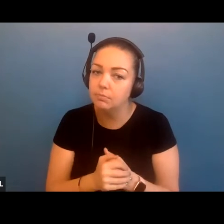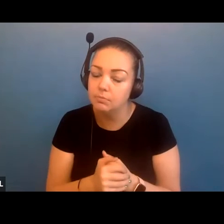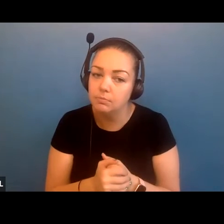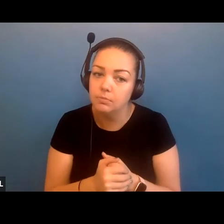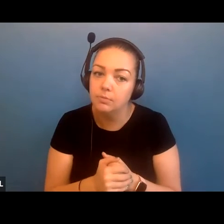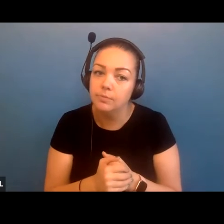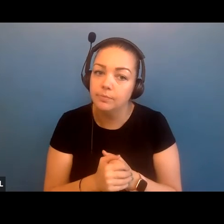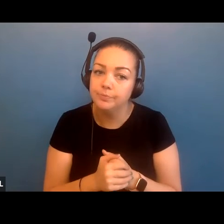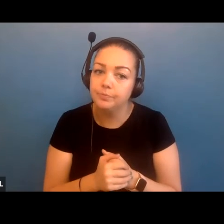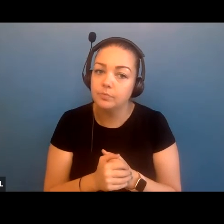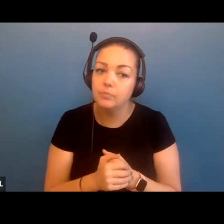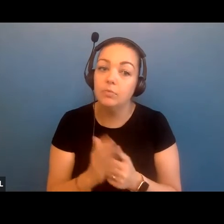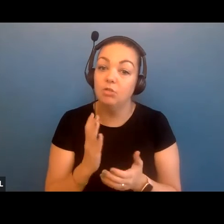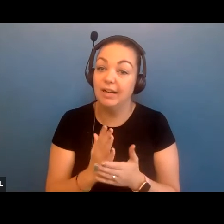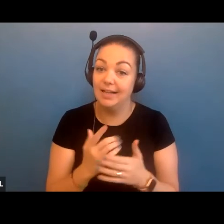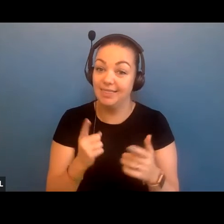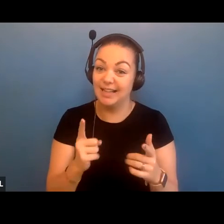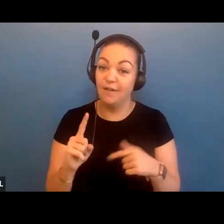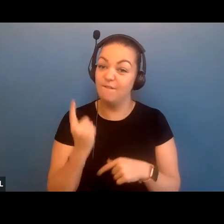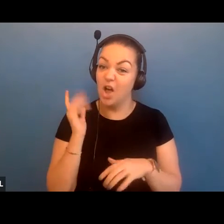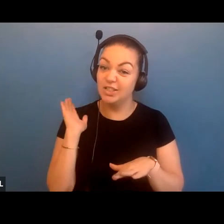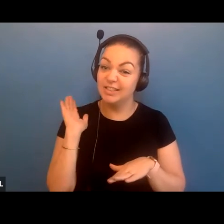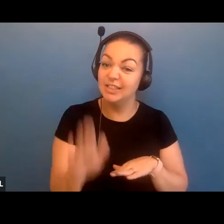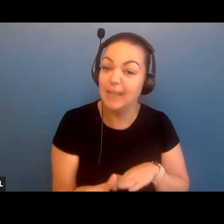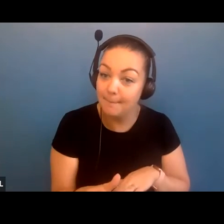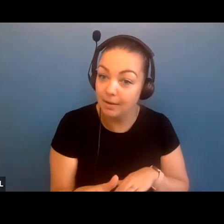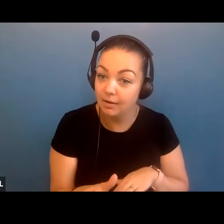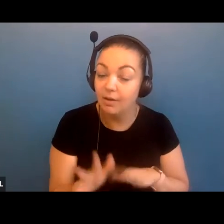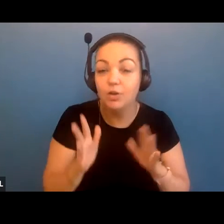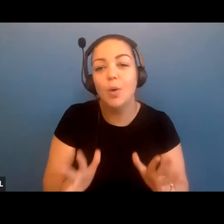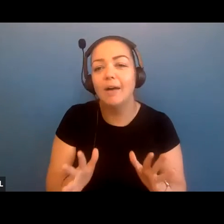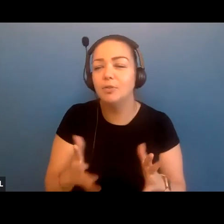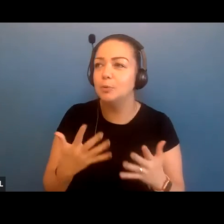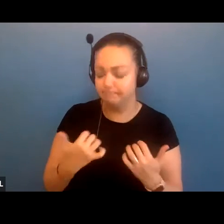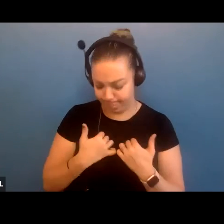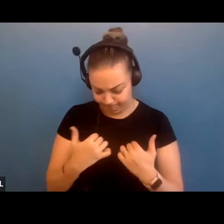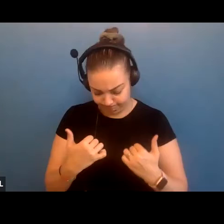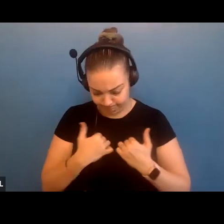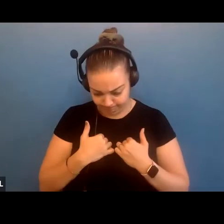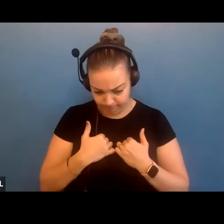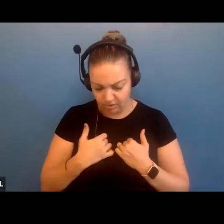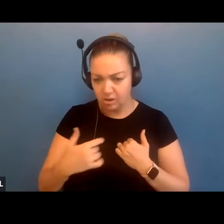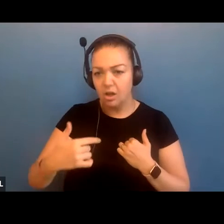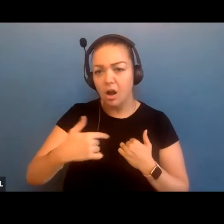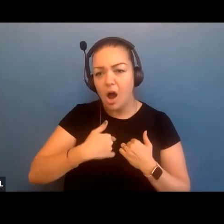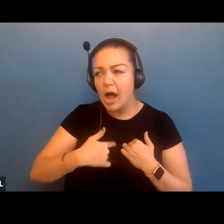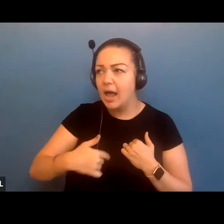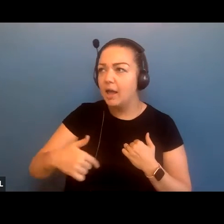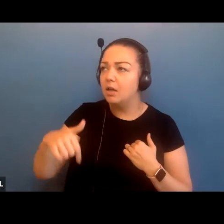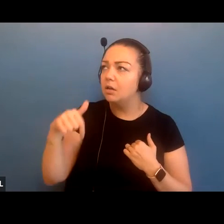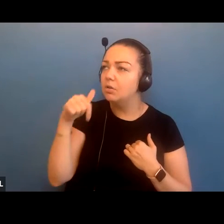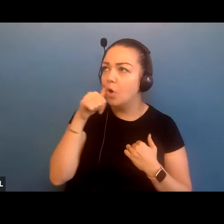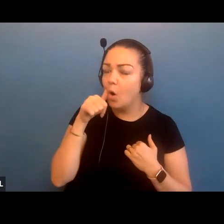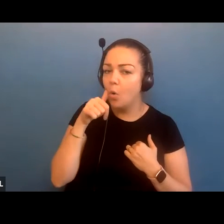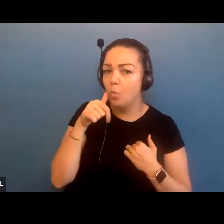and implementing inclusive design. I think you have to ask, do you and your stakeholders really know why inclusive design